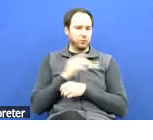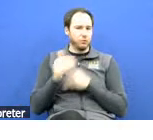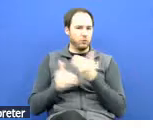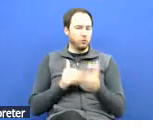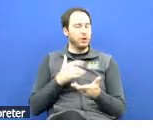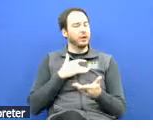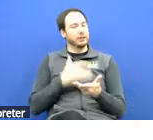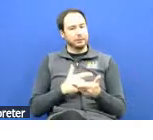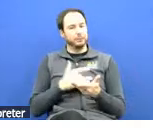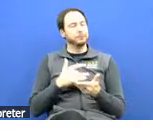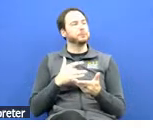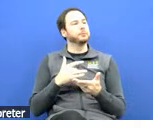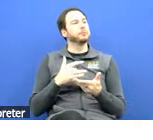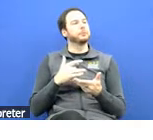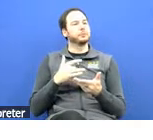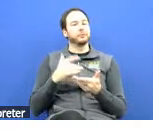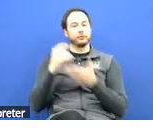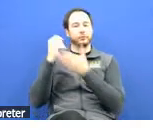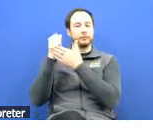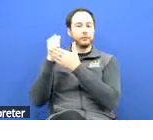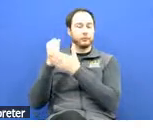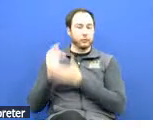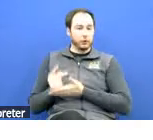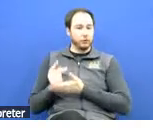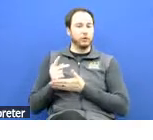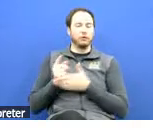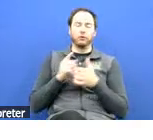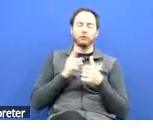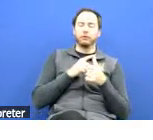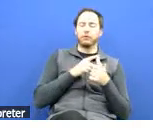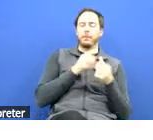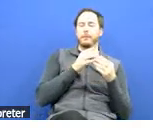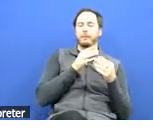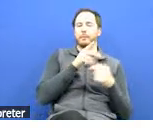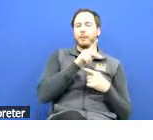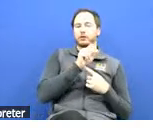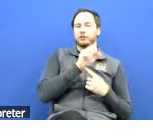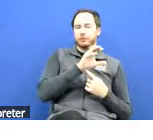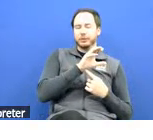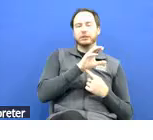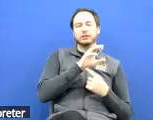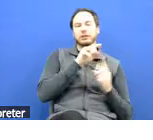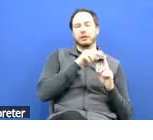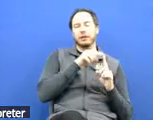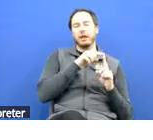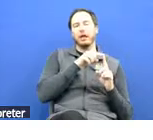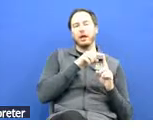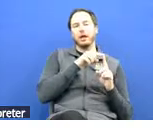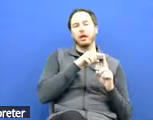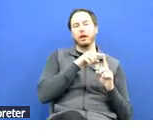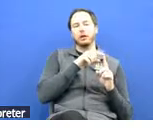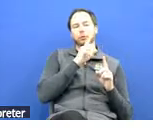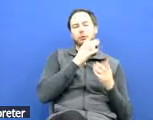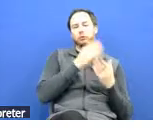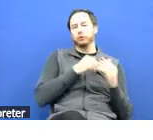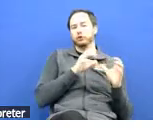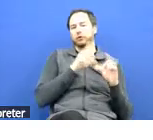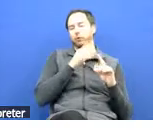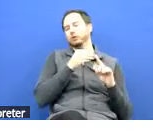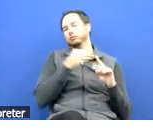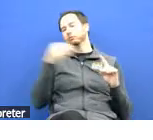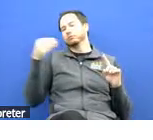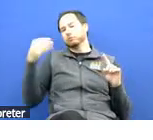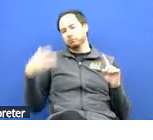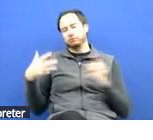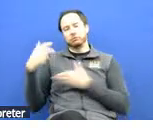particularly once we get the authorization from the Public Service Commission as to the route that they are certifying. And then, of course,